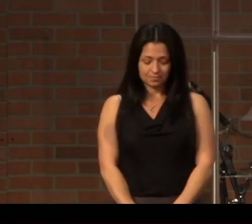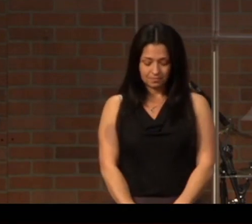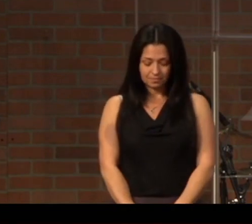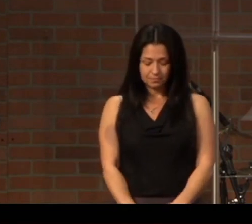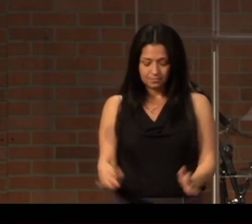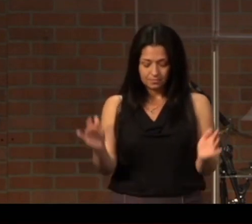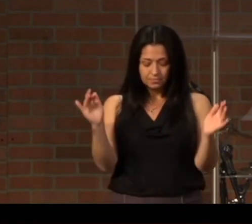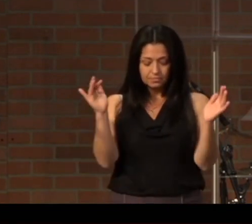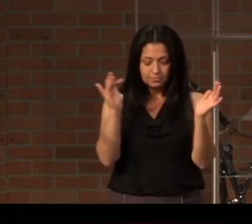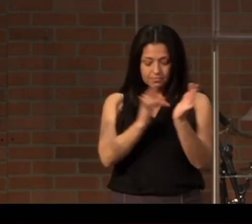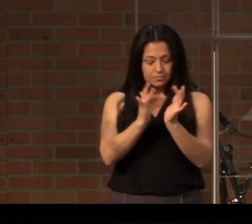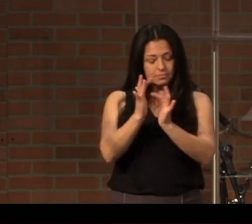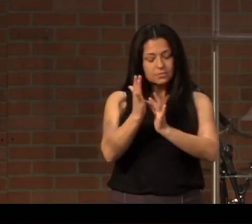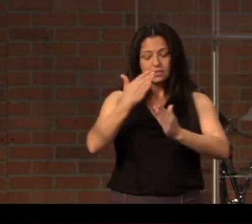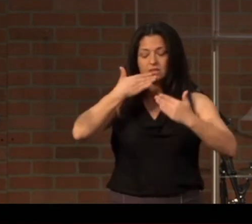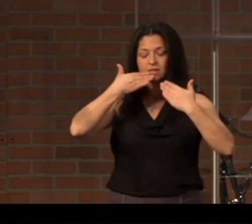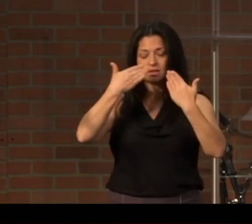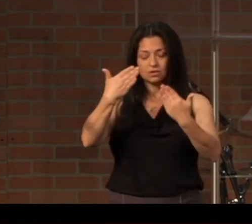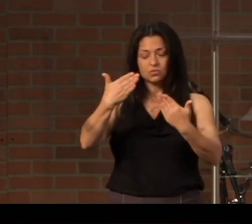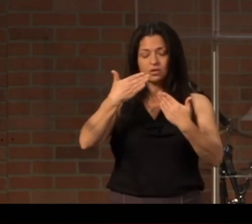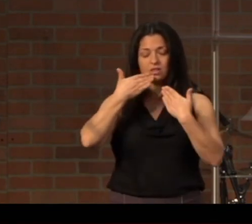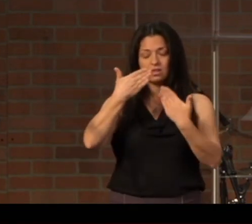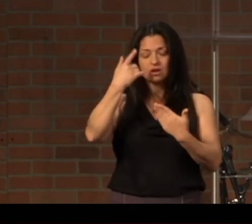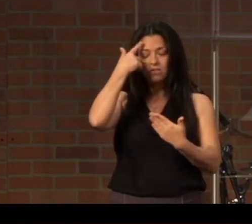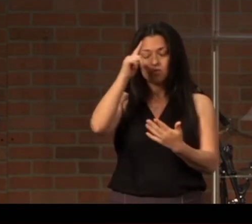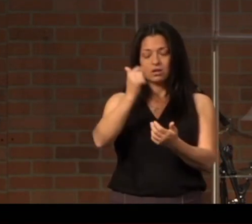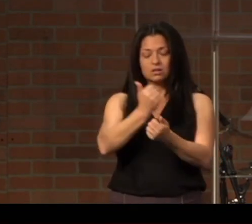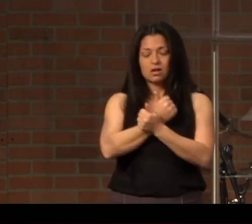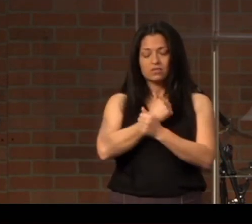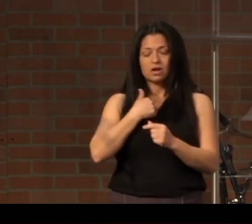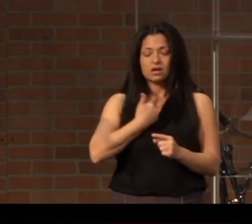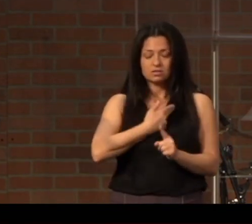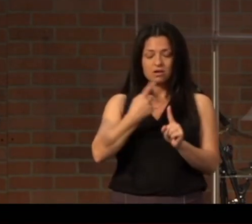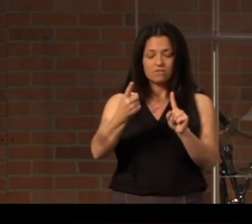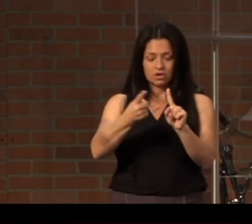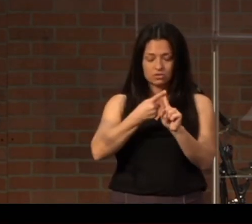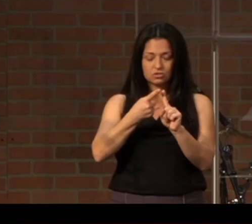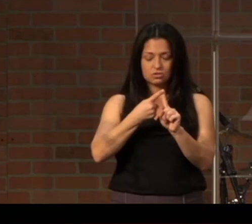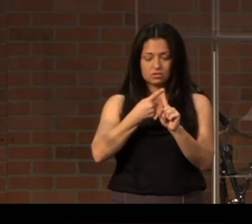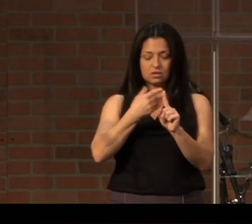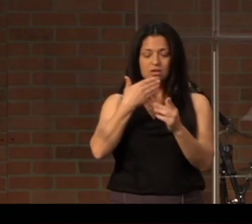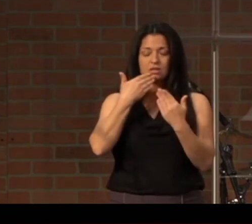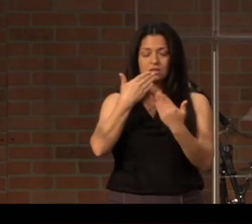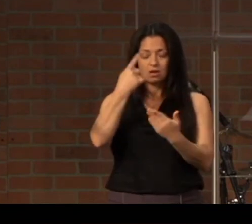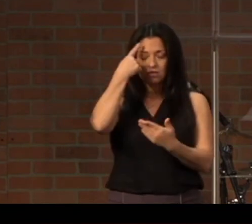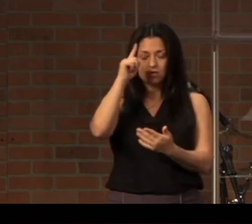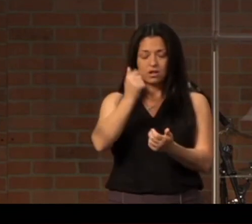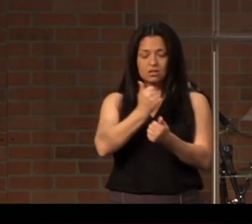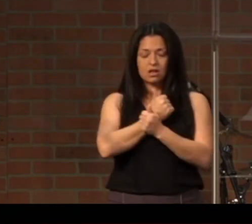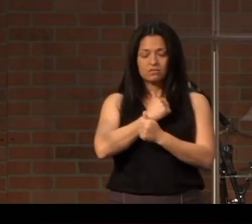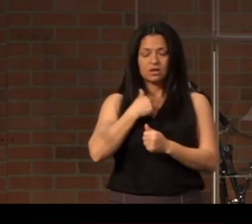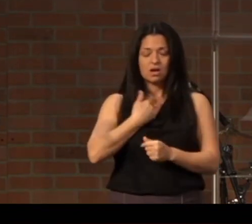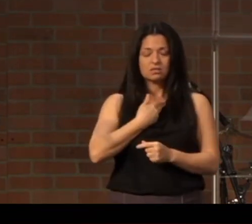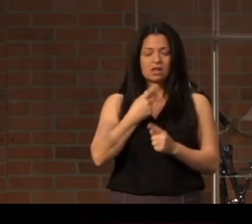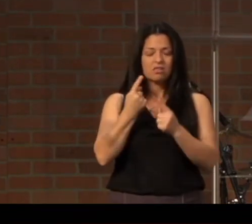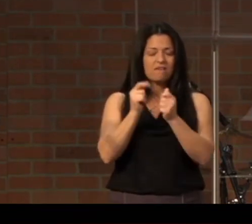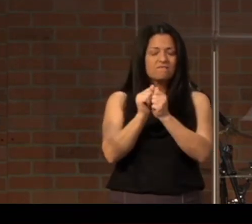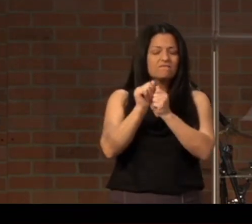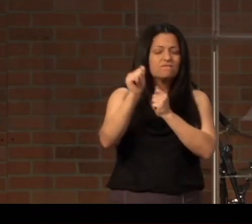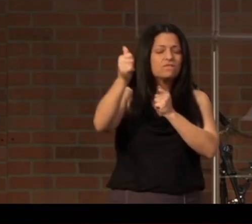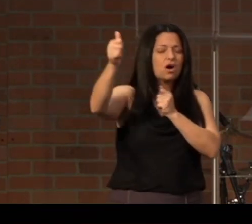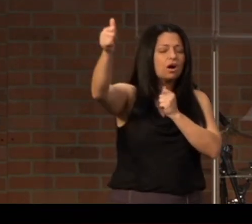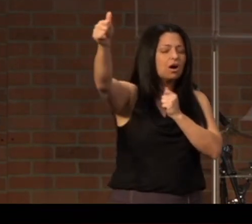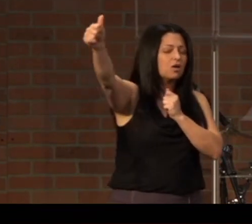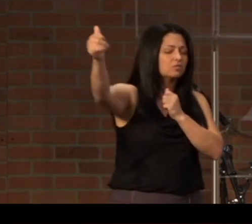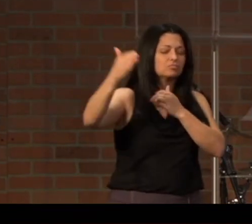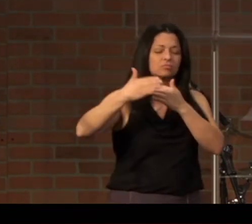Jesus, thank you. Thank you for loving us first. Thank you for loving us the farthest. Thank